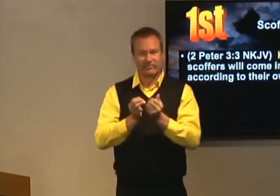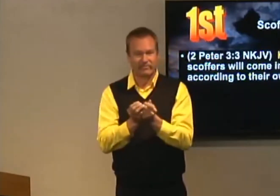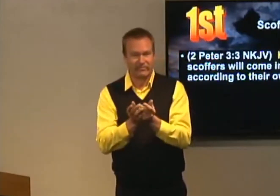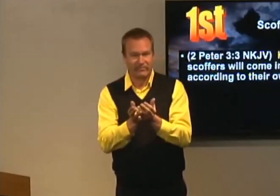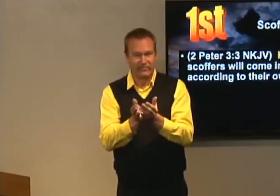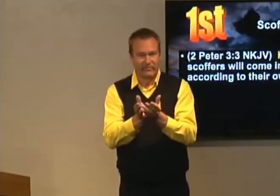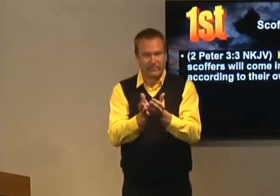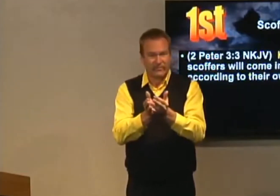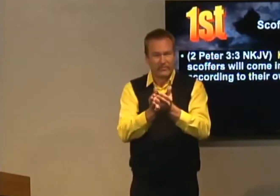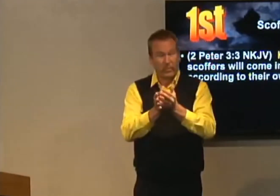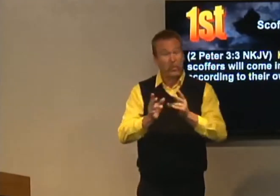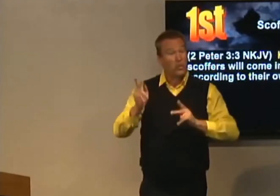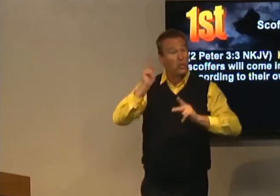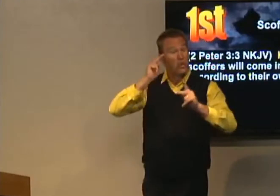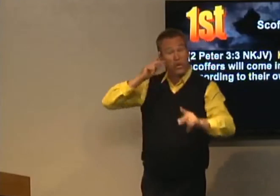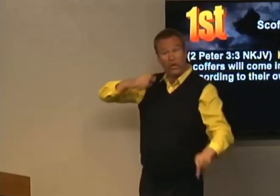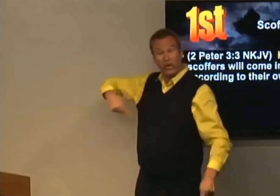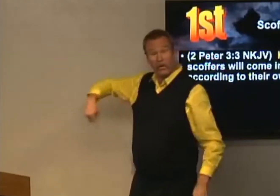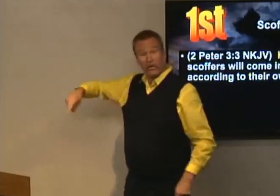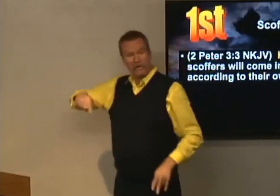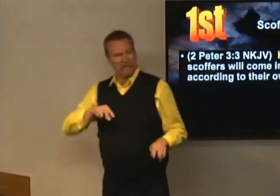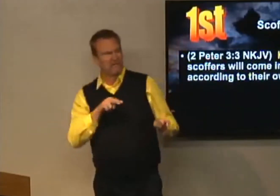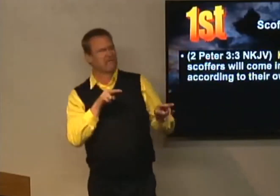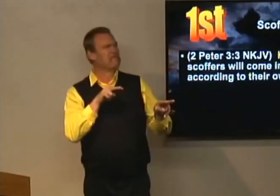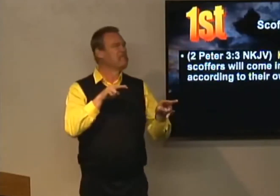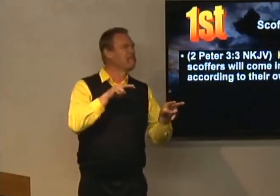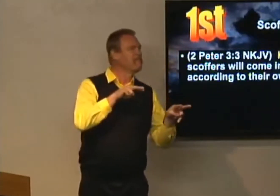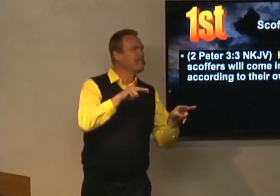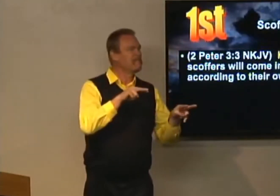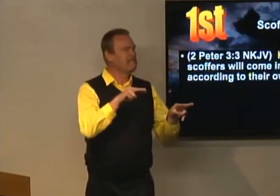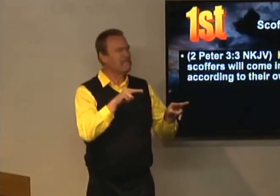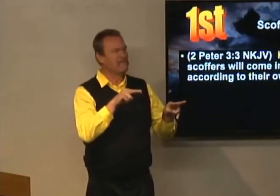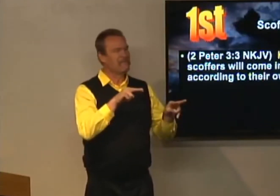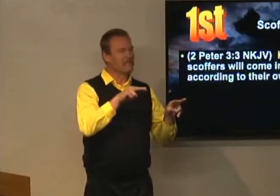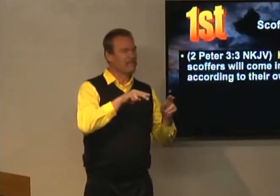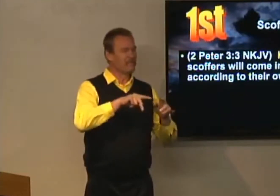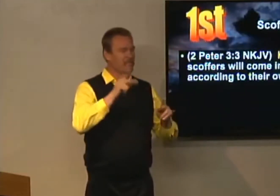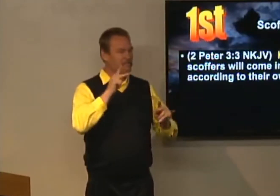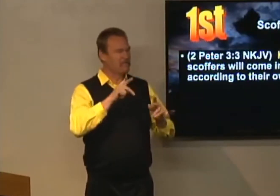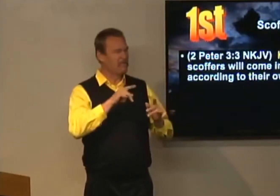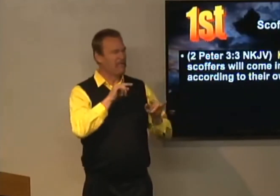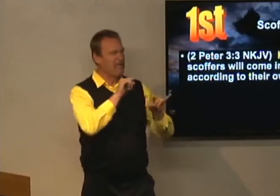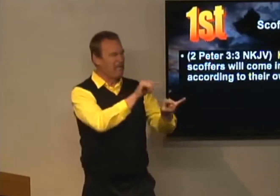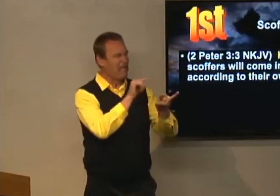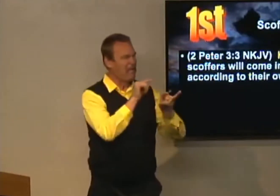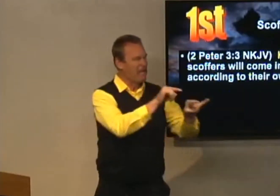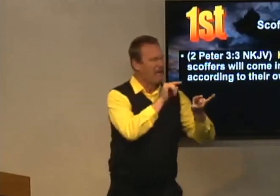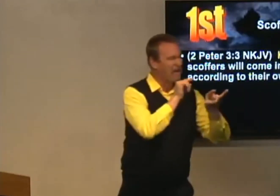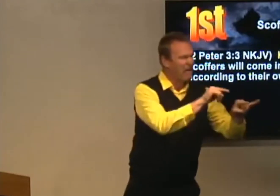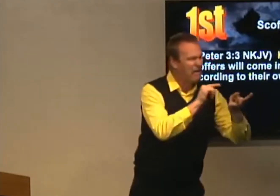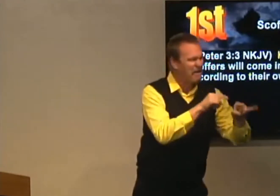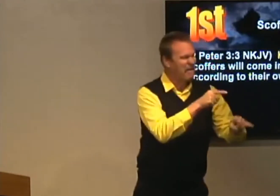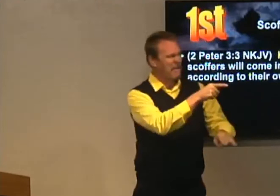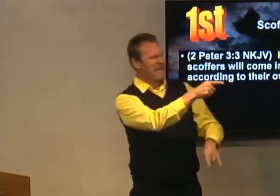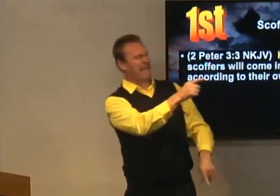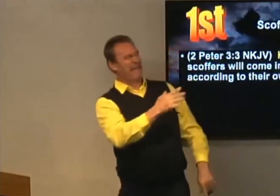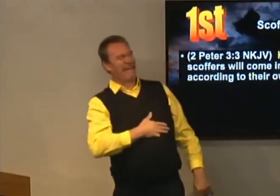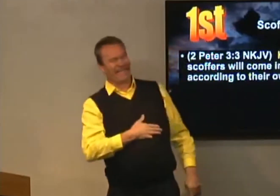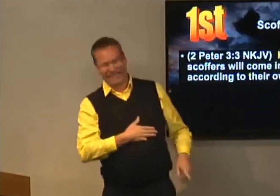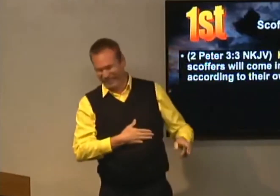just kept building that ark until it got bigger and bigger and bigger, and people were thinking, what's he doing? And they were mocking him for